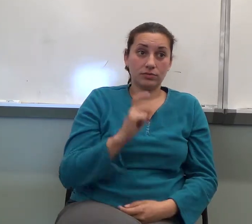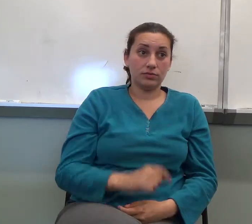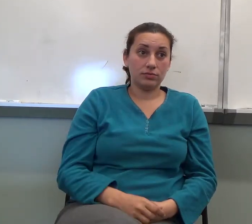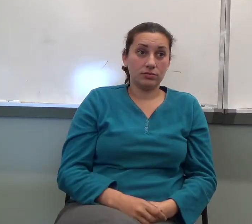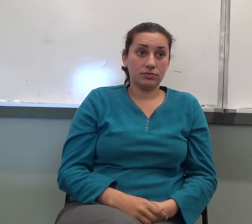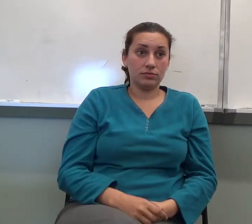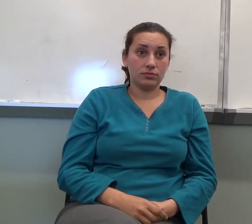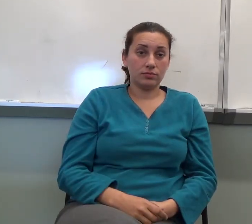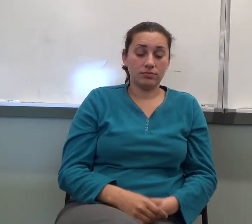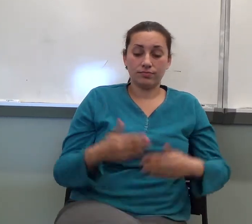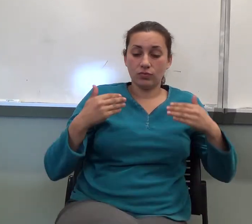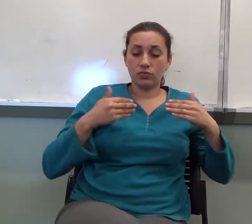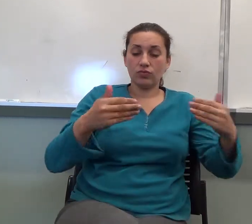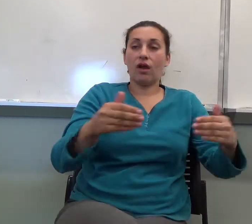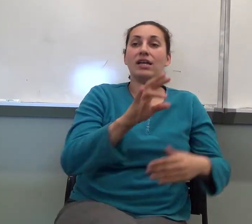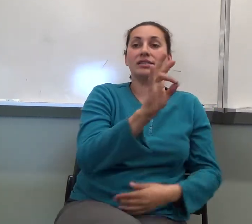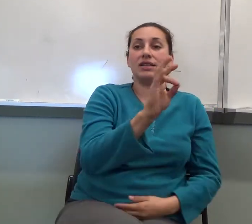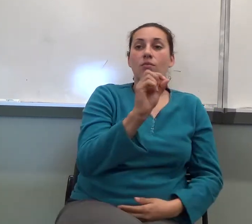All right, let's go on to 7.5 then.